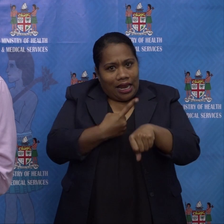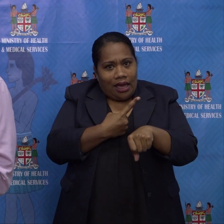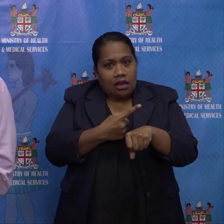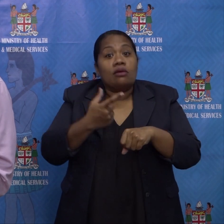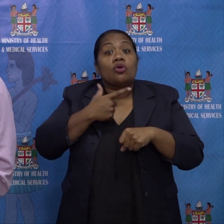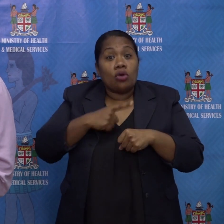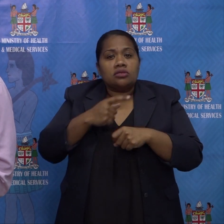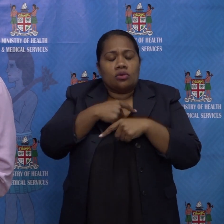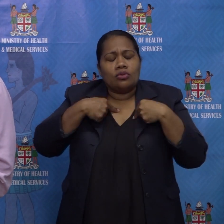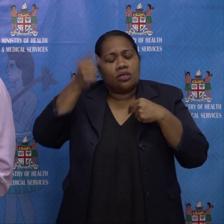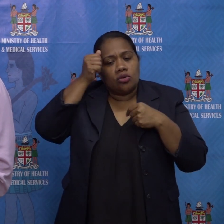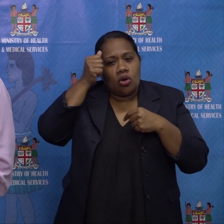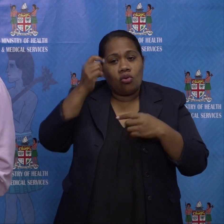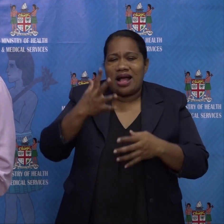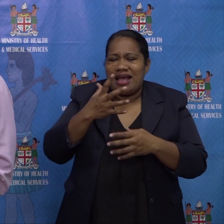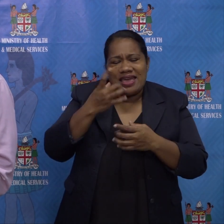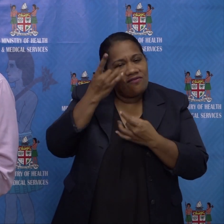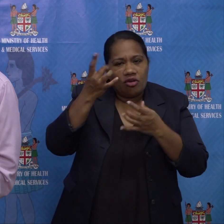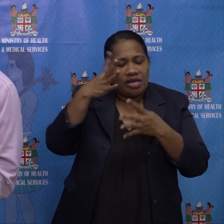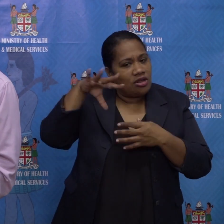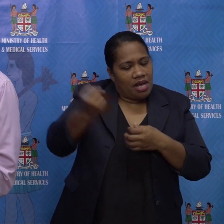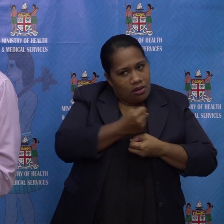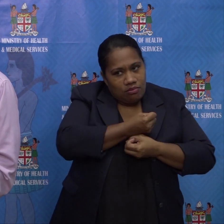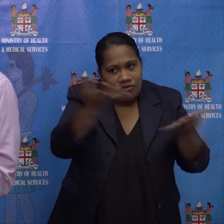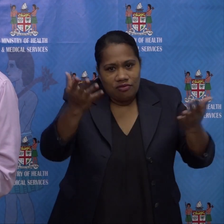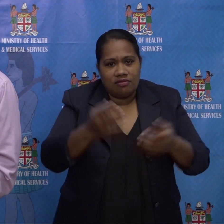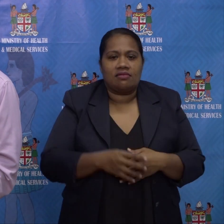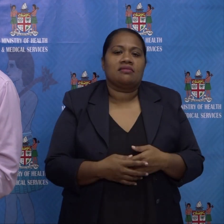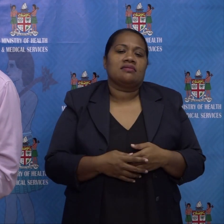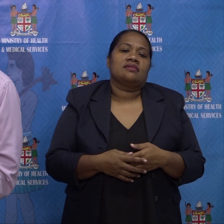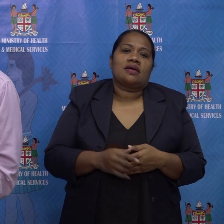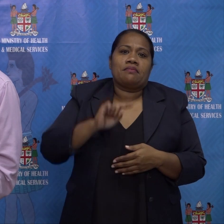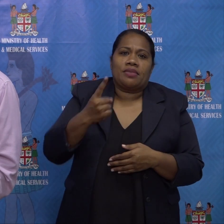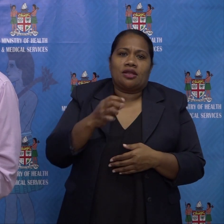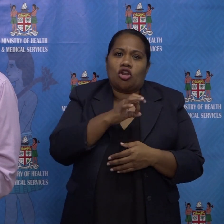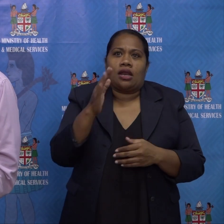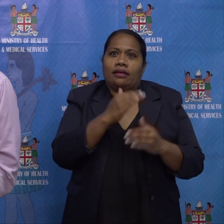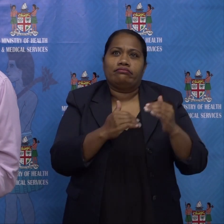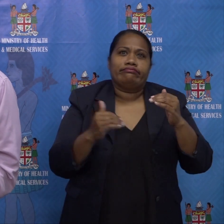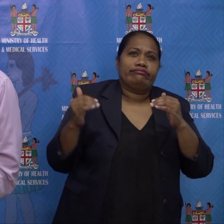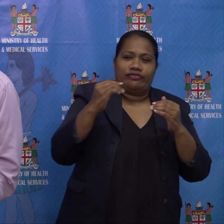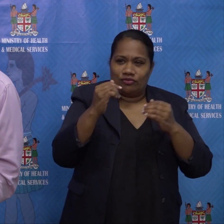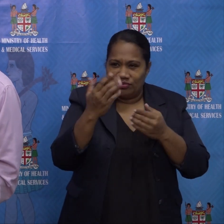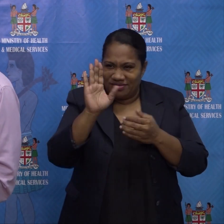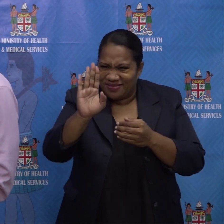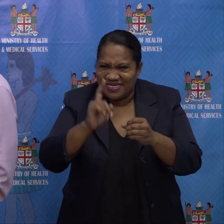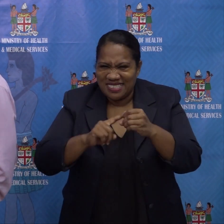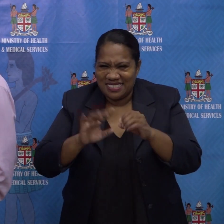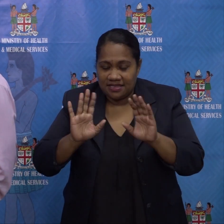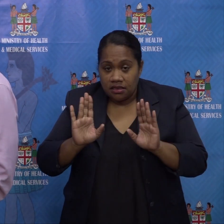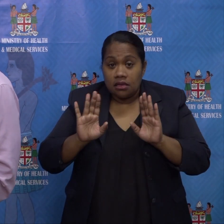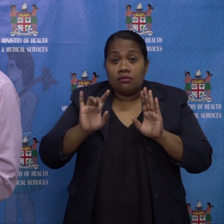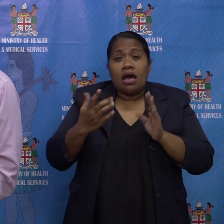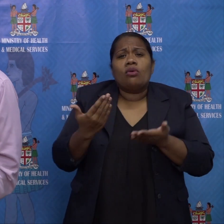as much up-to-date information as we could, but not up to this extent. Sorry. Just another thing,